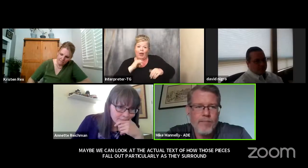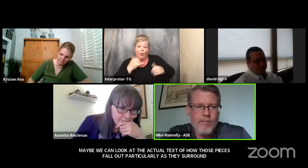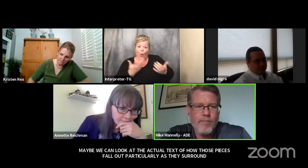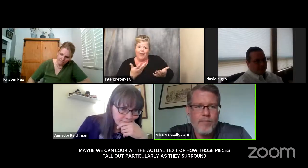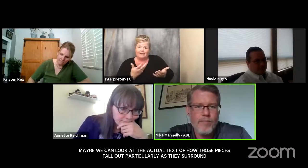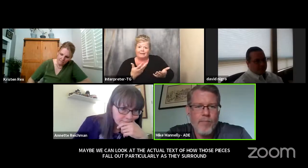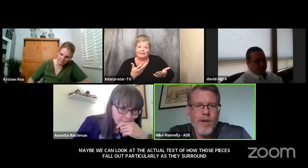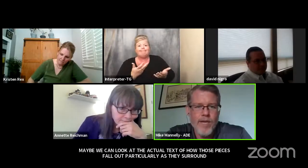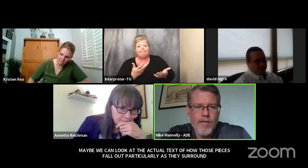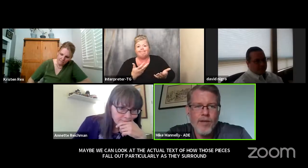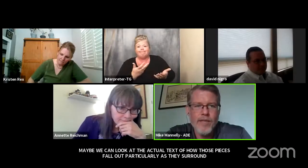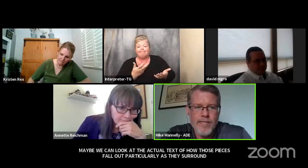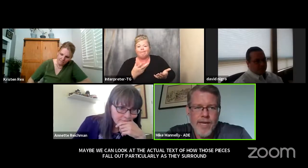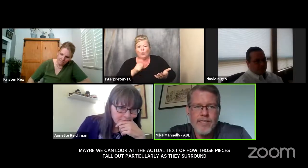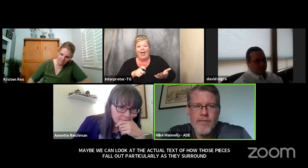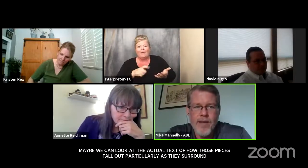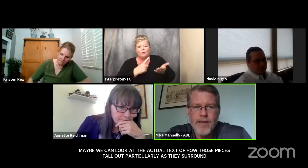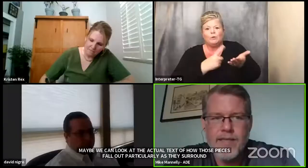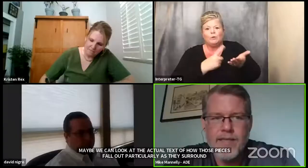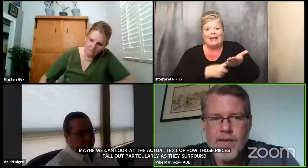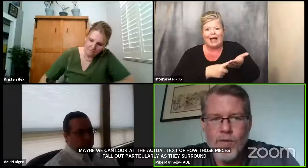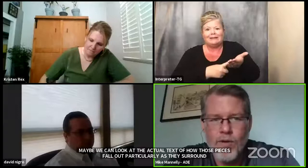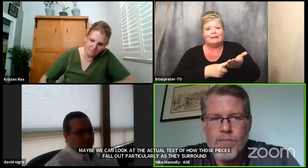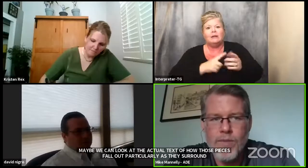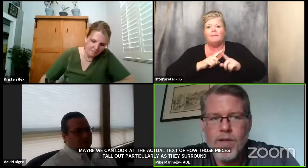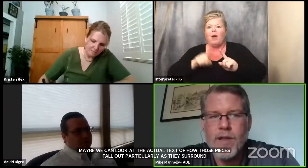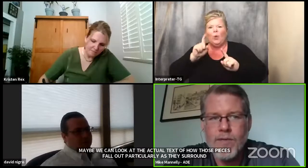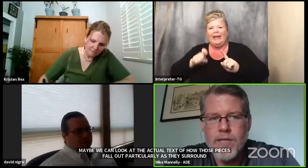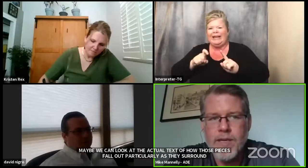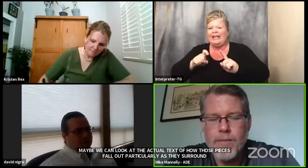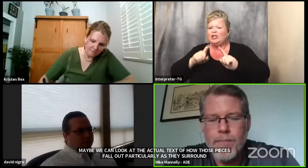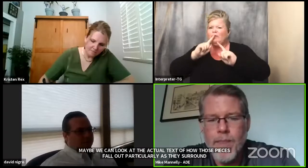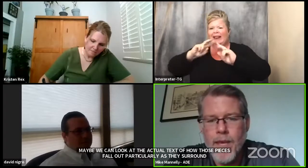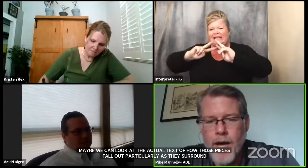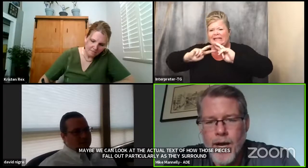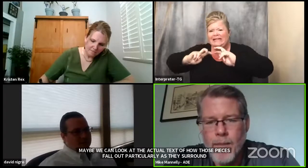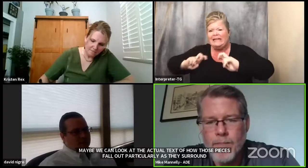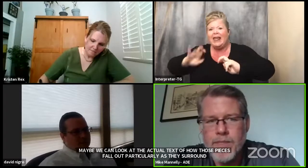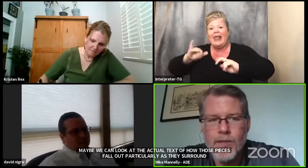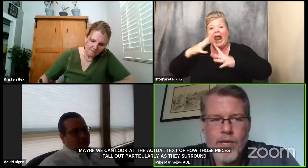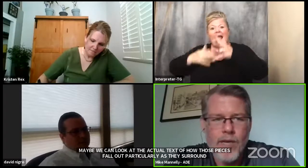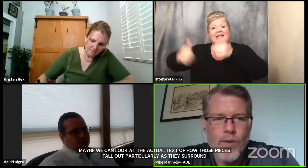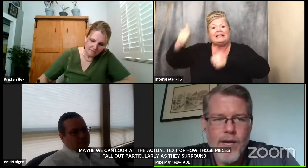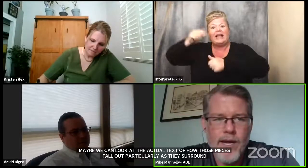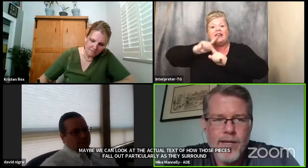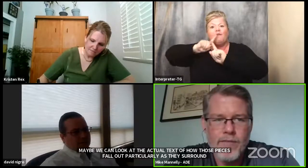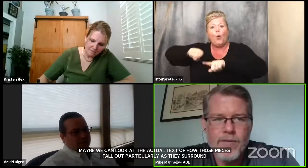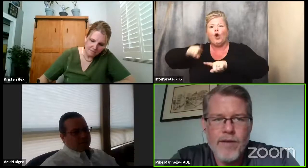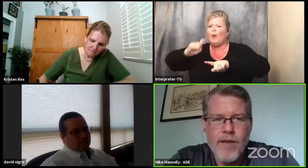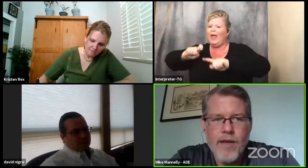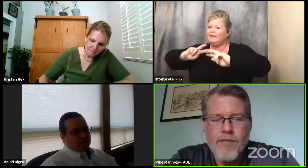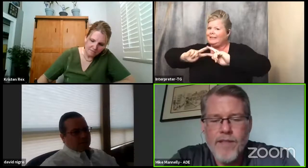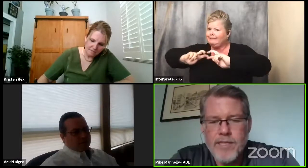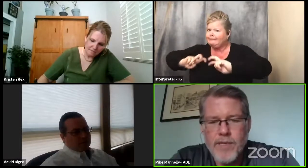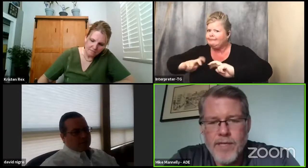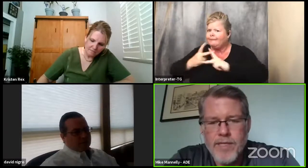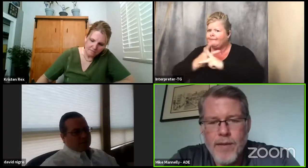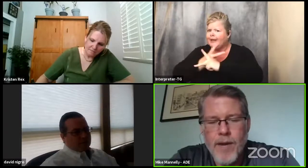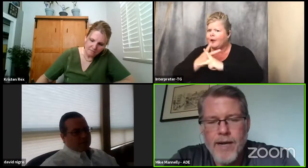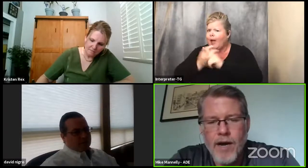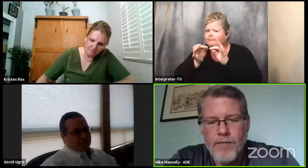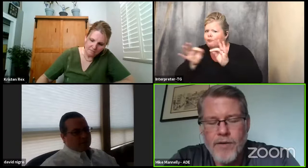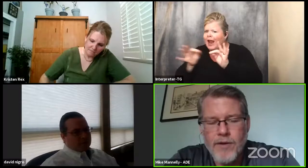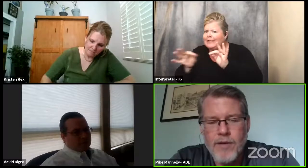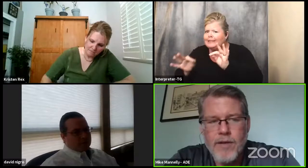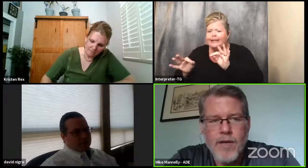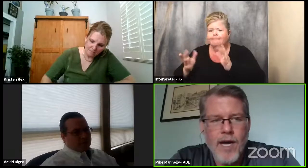I think we need to look at the text of that executive order closely, to look at what kind of flexibilities that